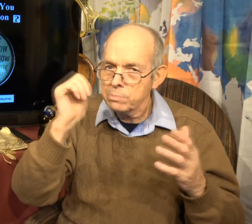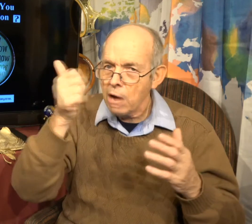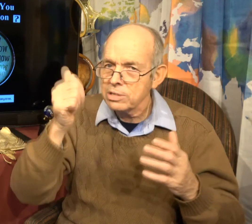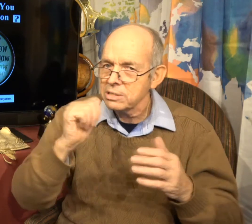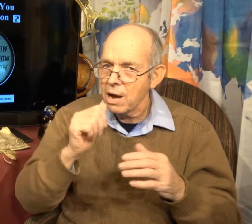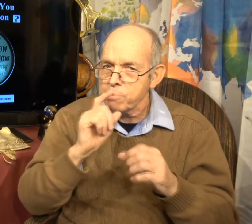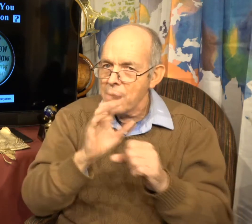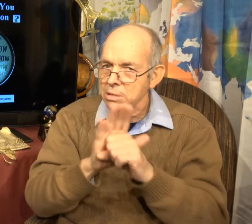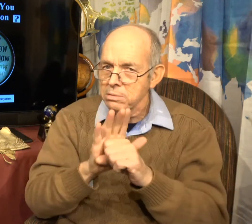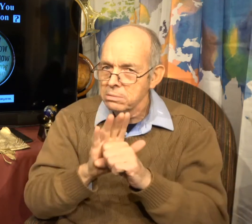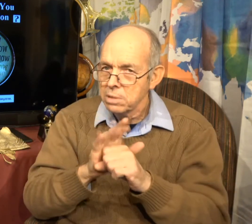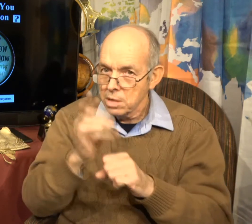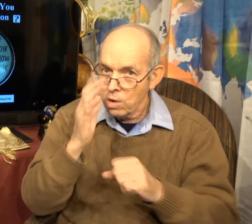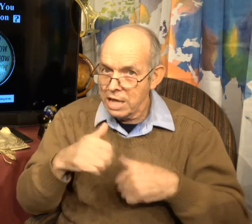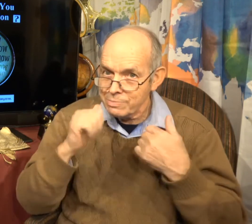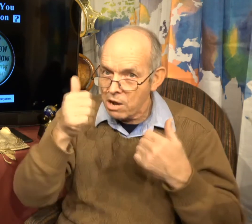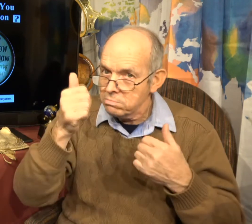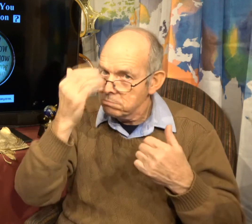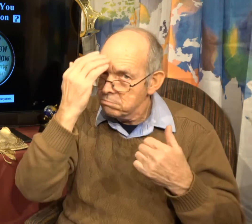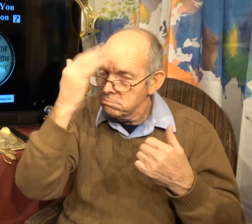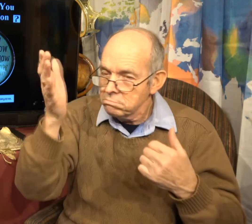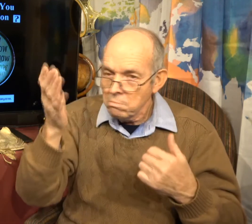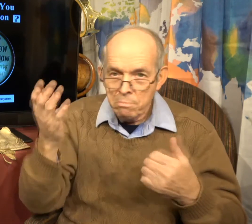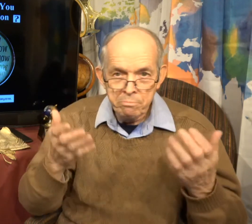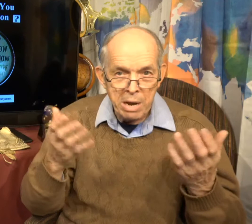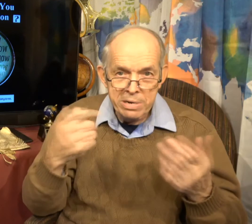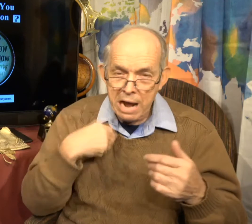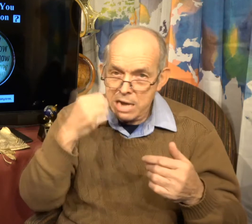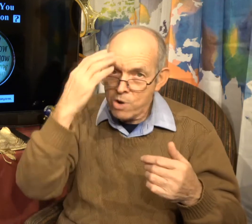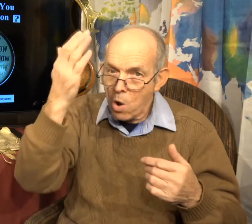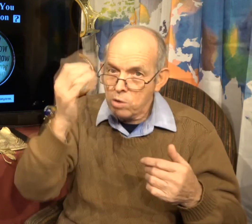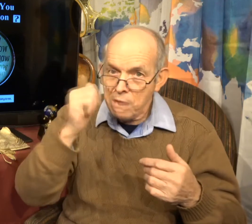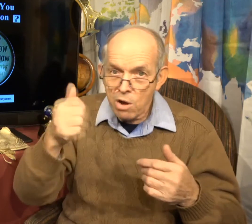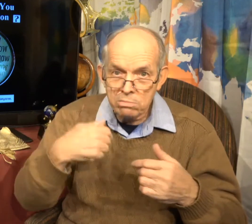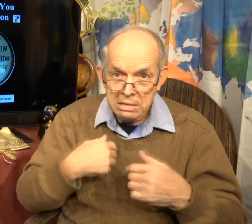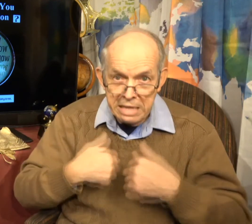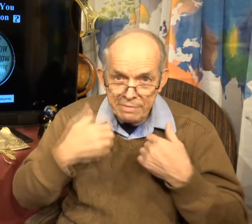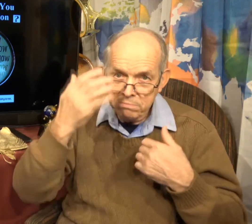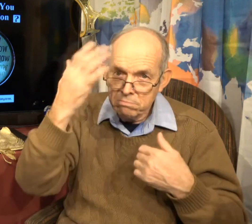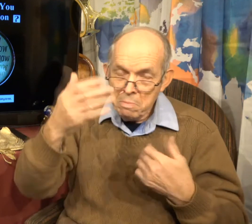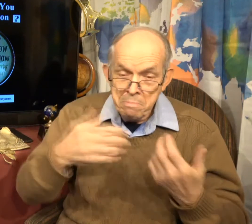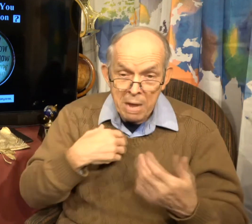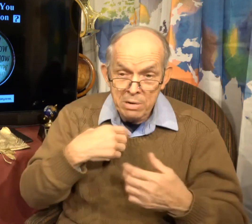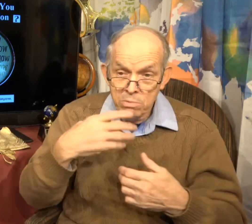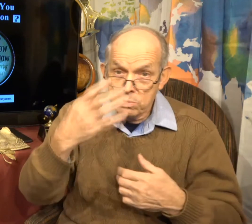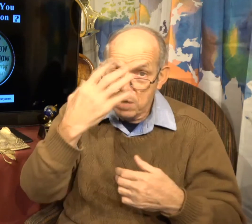Tomorrow is not promised. You will live now? Maybe not now. Tomorrow, live. Maybe we'll sleep.